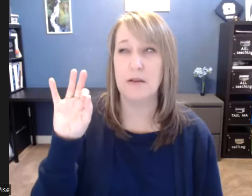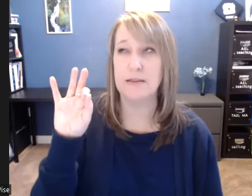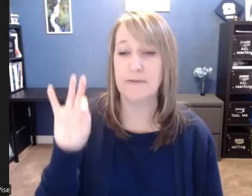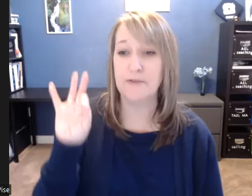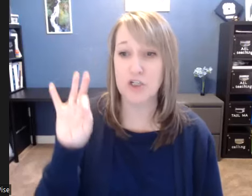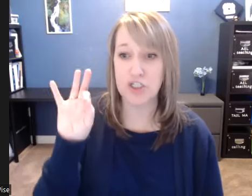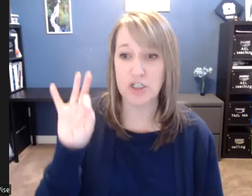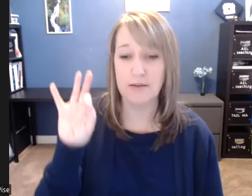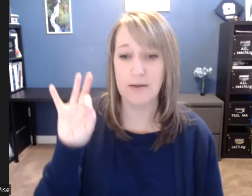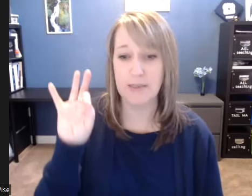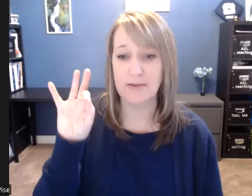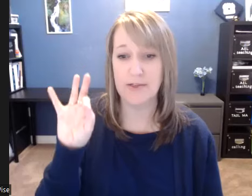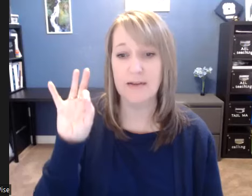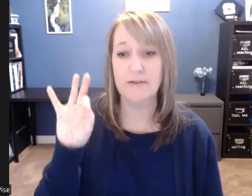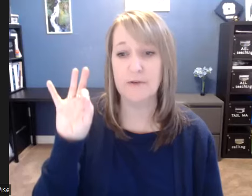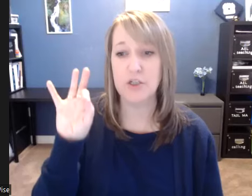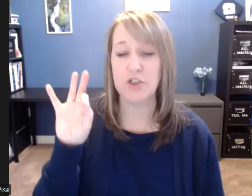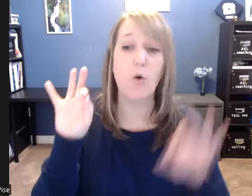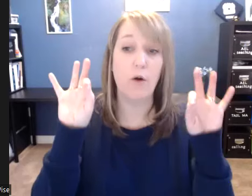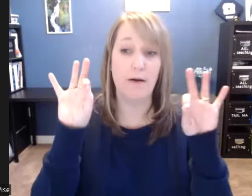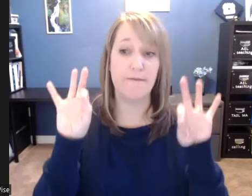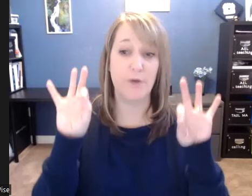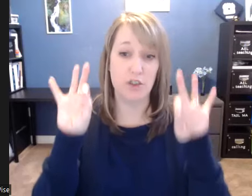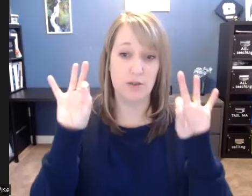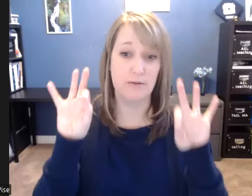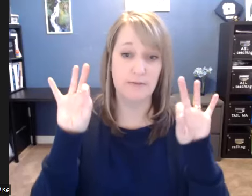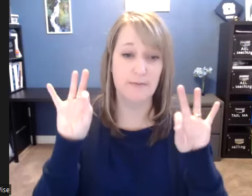let's see, furniture, up and down, sorry, furniture or furniture.